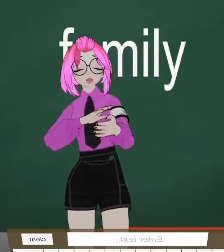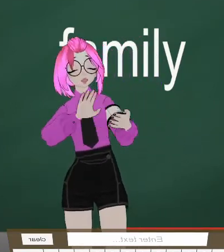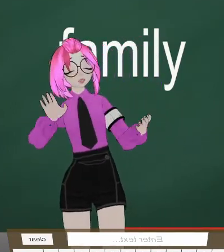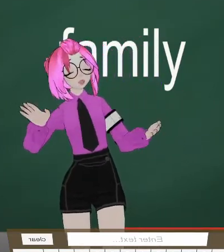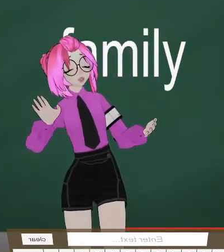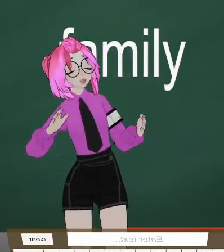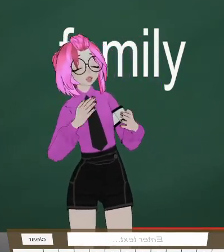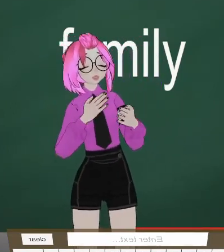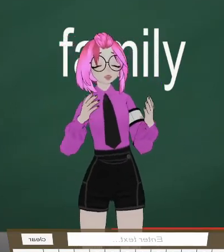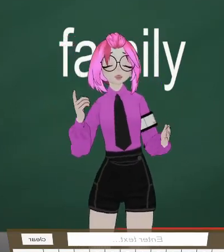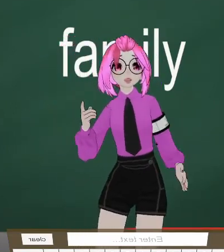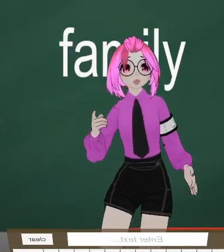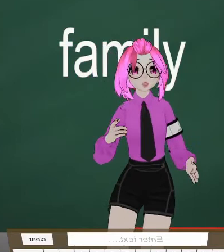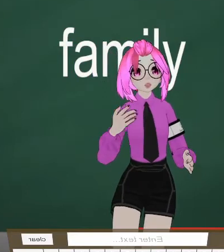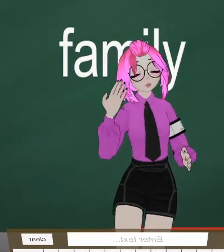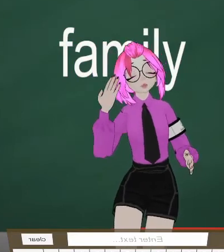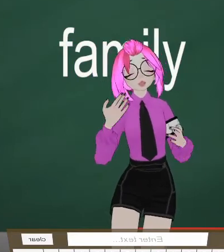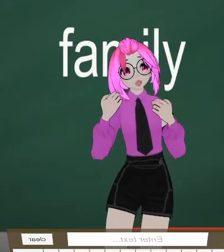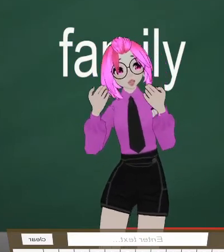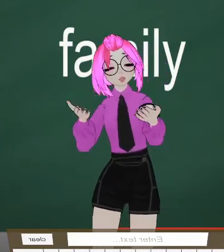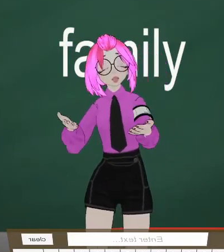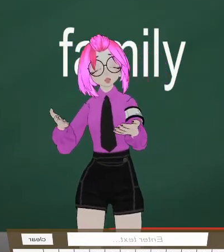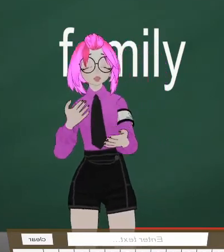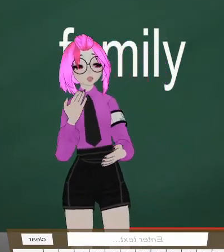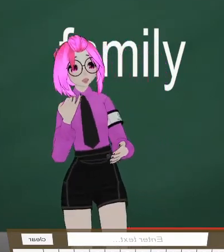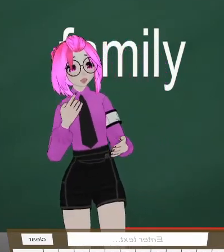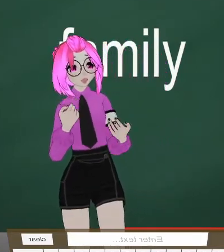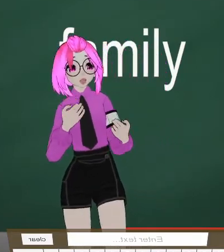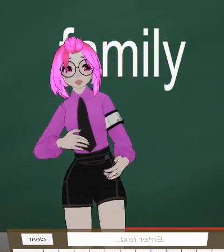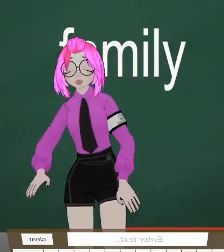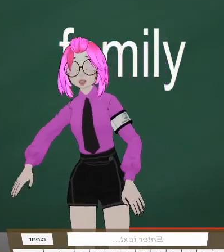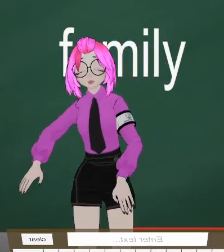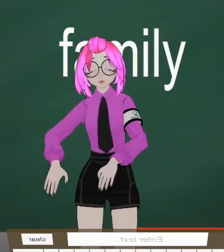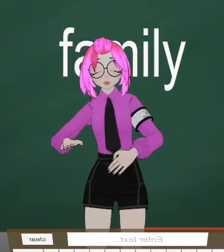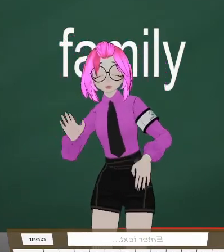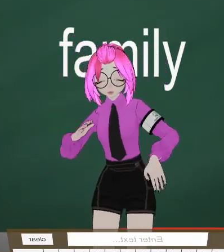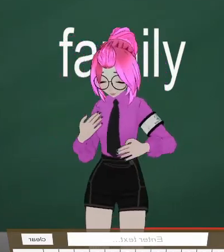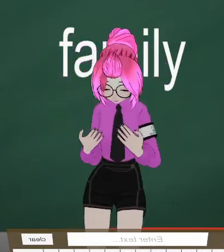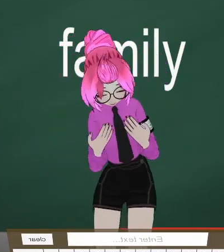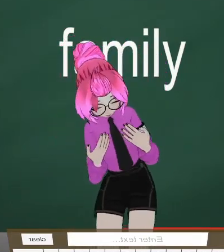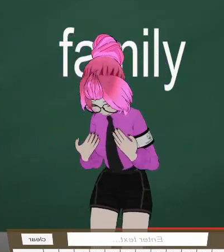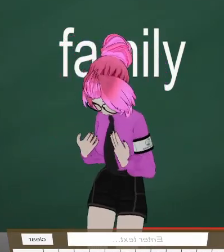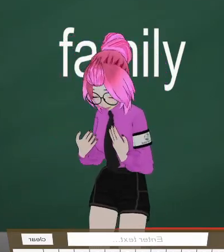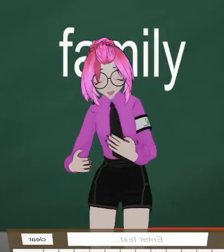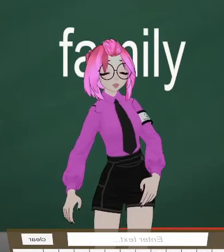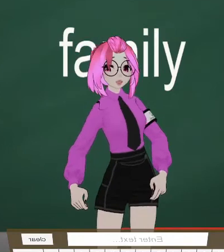i'm gonna say something nice to somebody today or you know what i'm gonna let people know if they need to talk to me they can okay i don't want to get mushy on you but